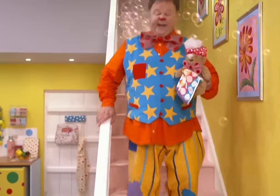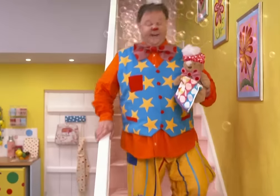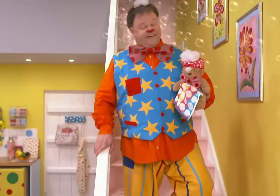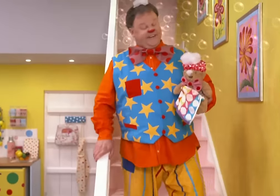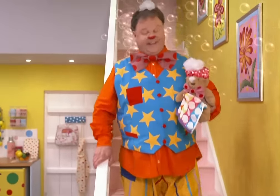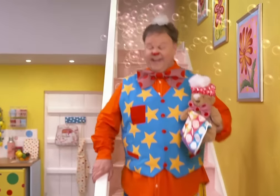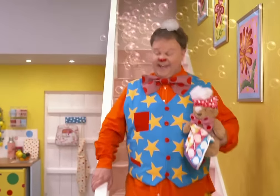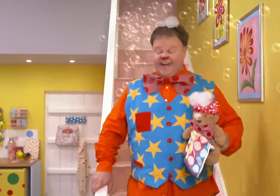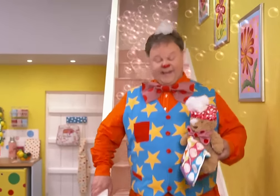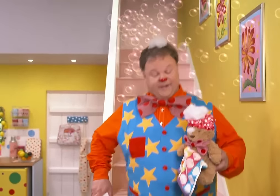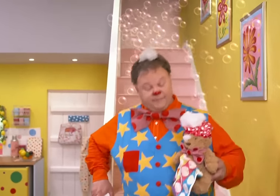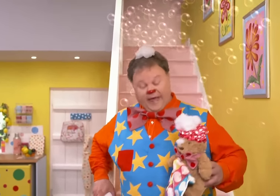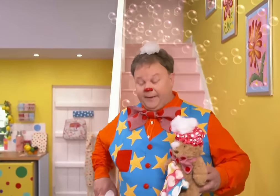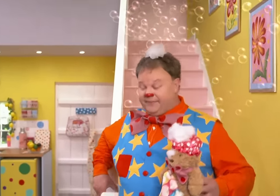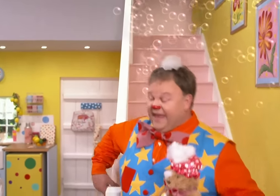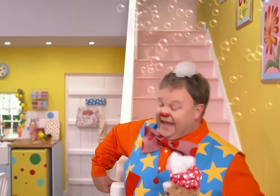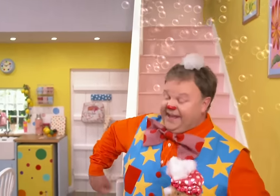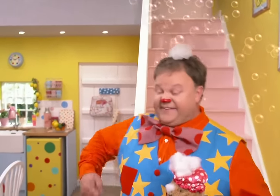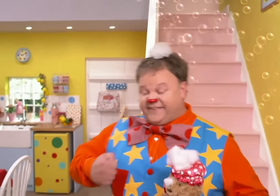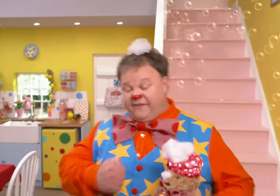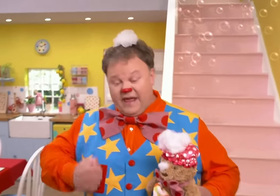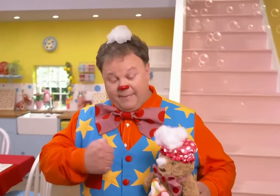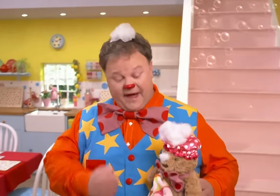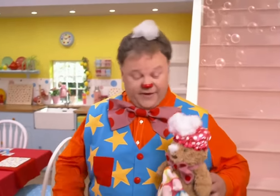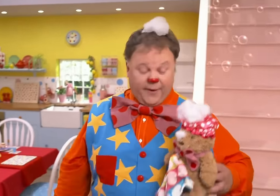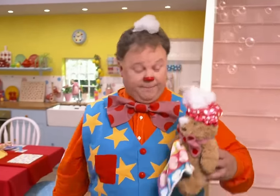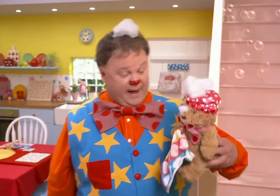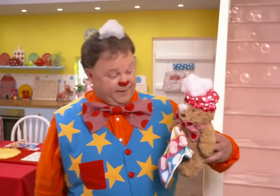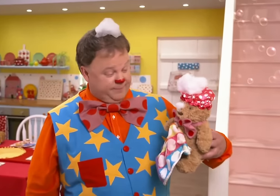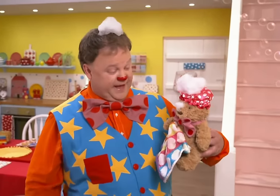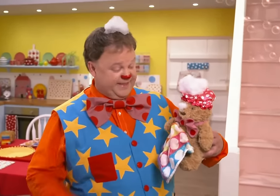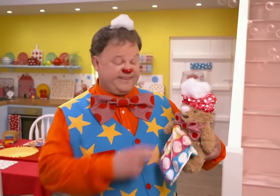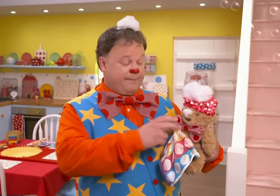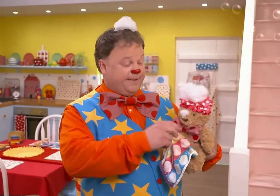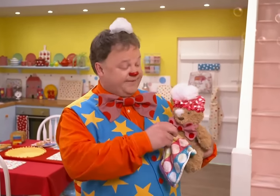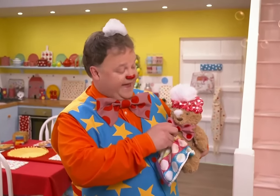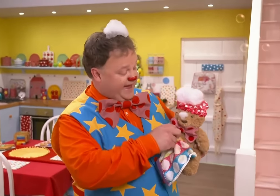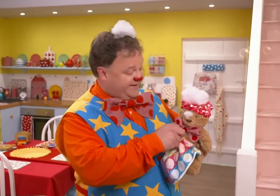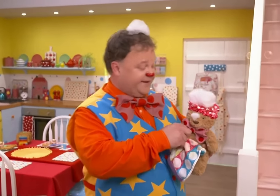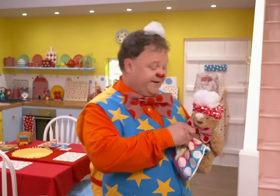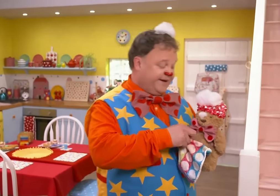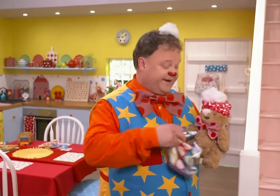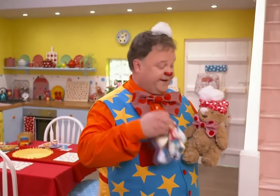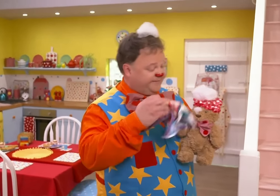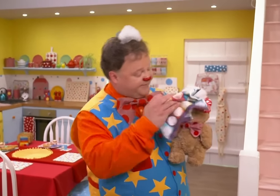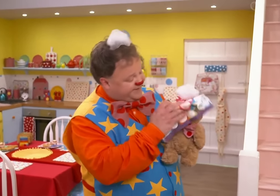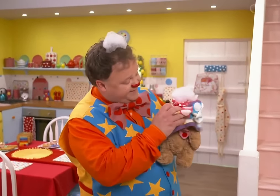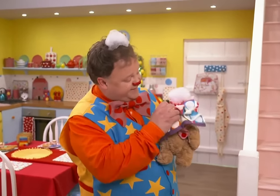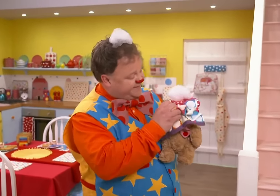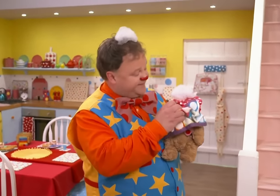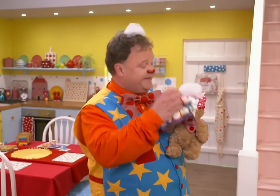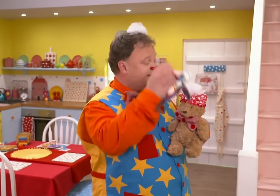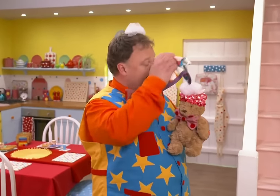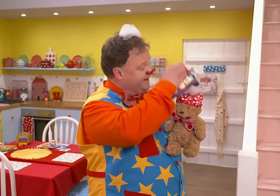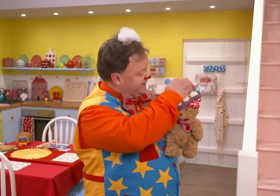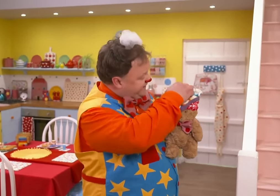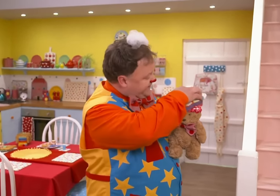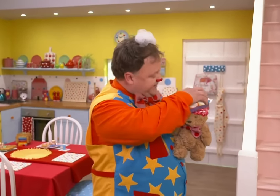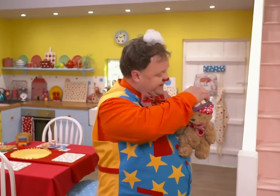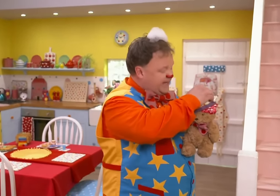Oh, dear. Sorry about your bubble bath, Tumbletead. Look, Mr. Tumble, it